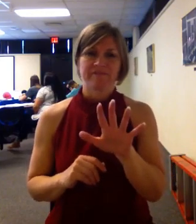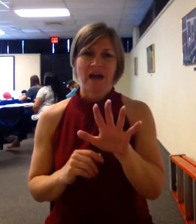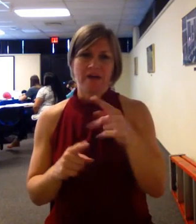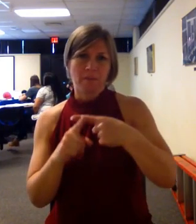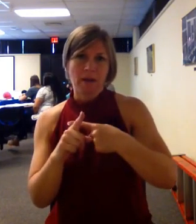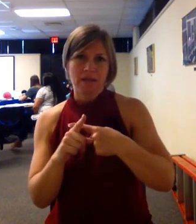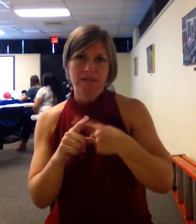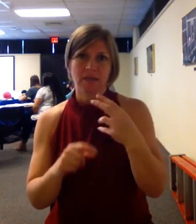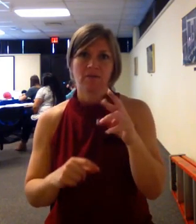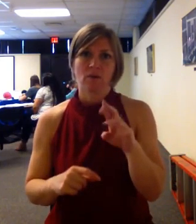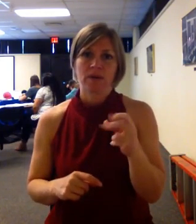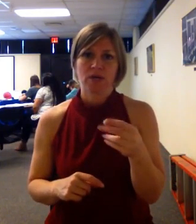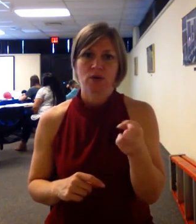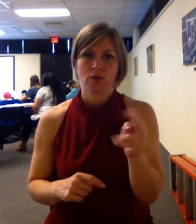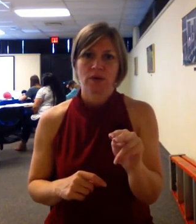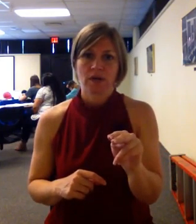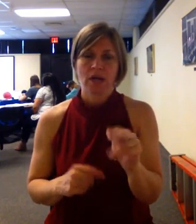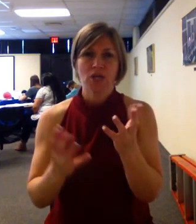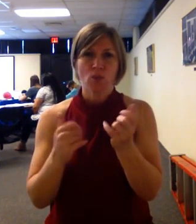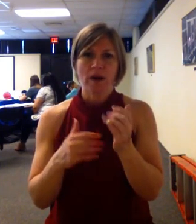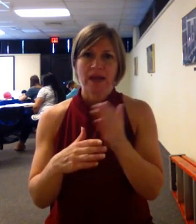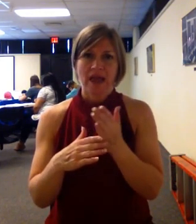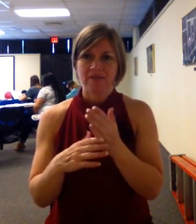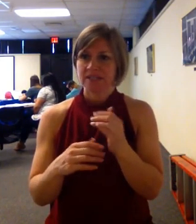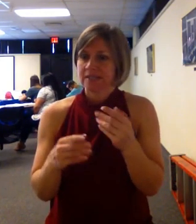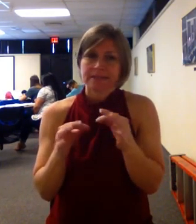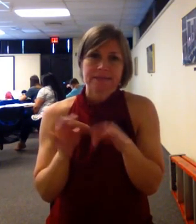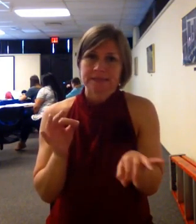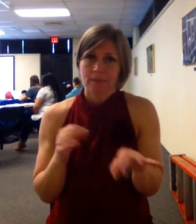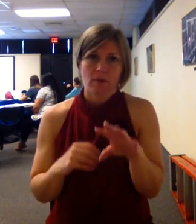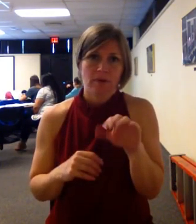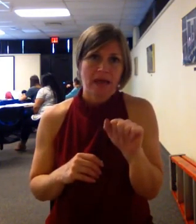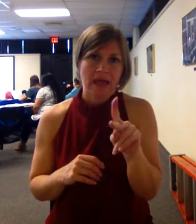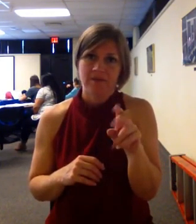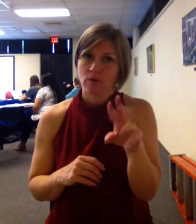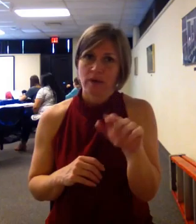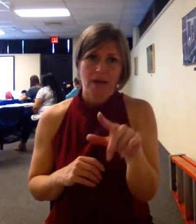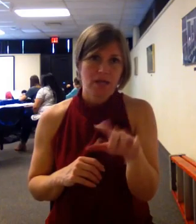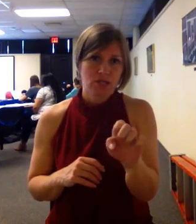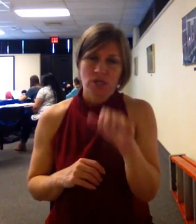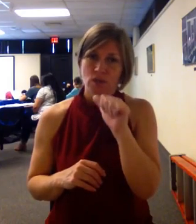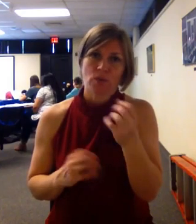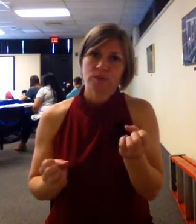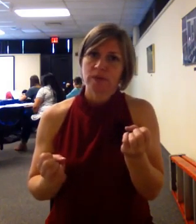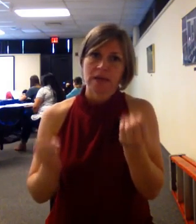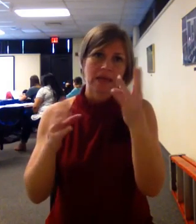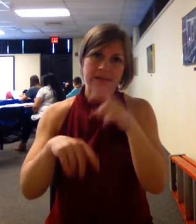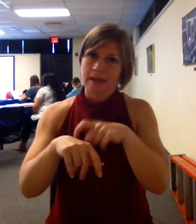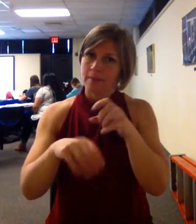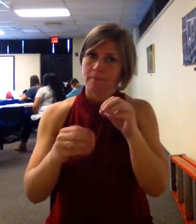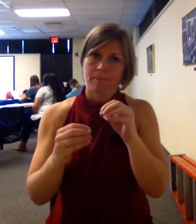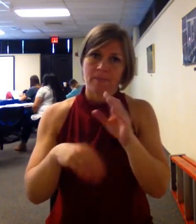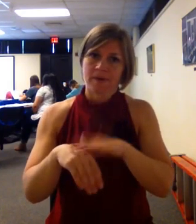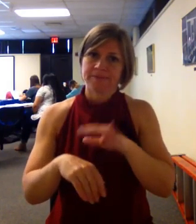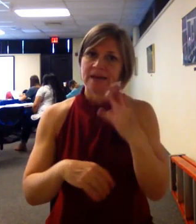an average for those 5 months, it is just a simple average. So don't spend too much time on number 16. I think it just confuses